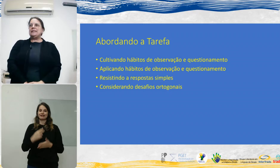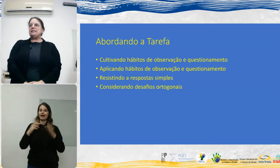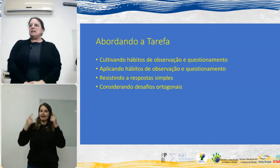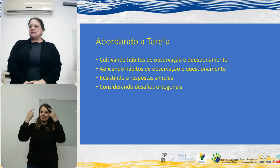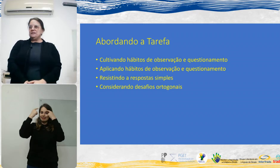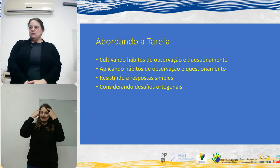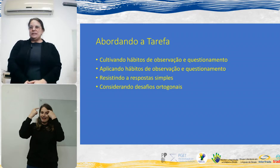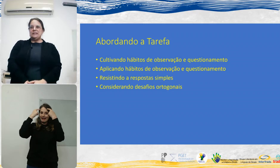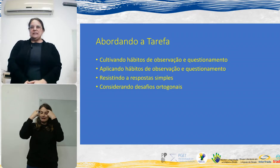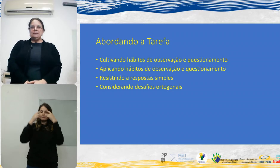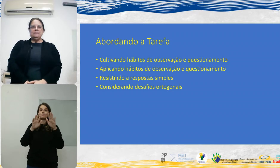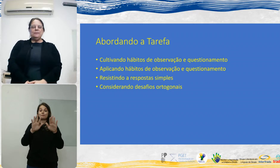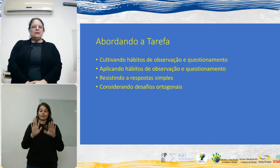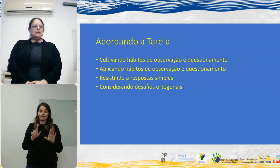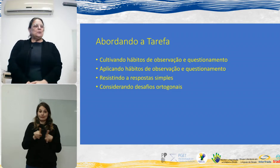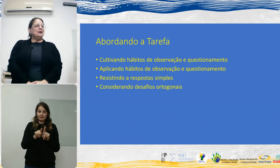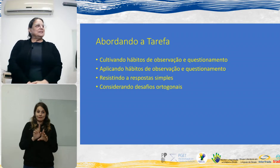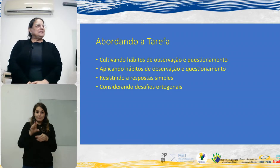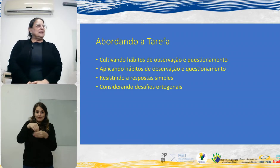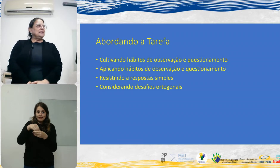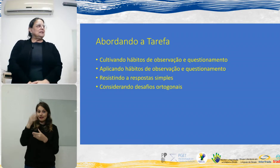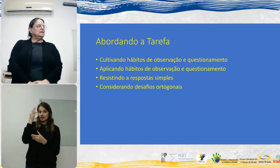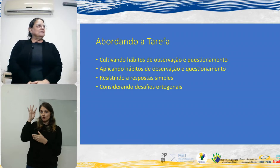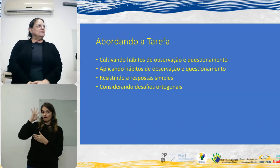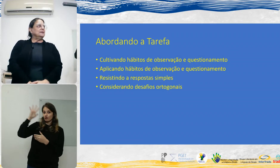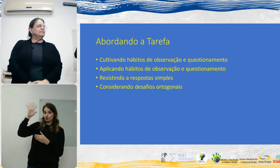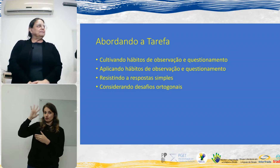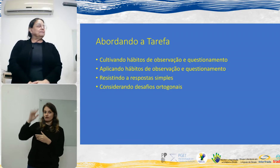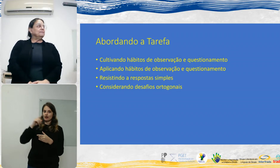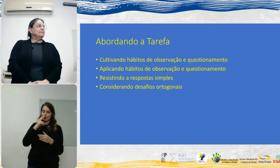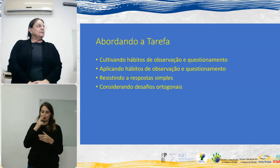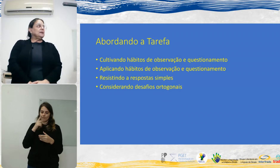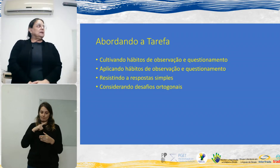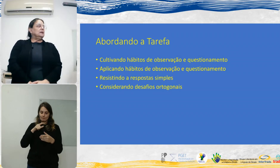call inductive reasoning. You have a set of